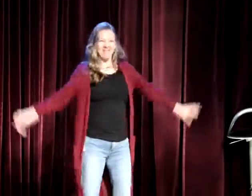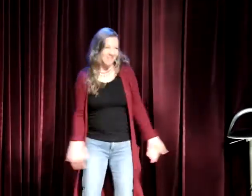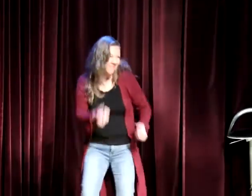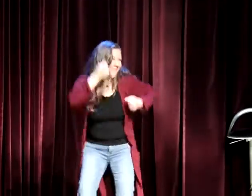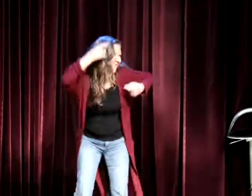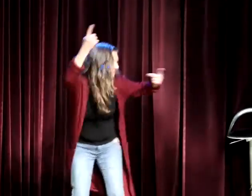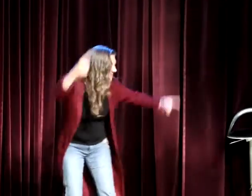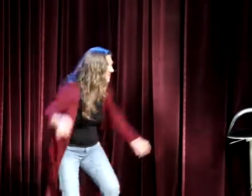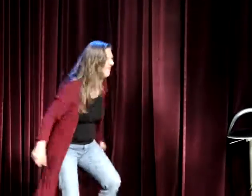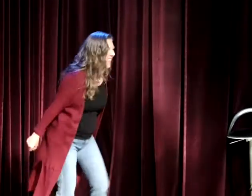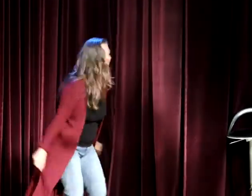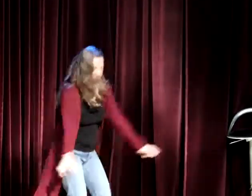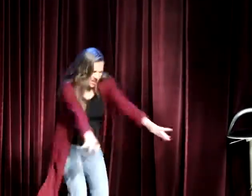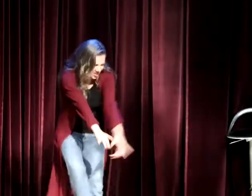I don't